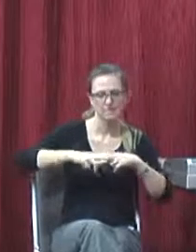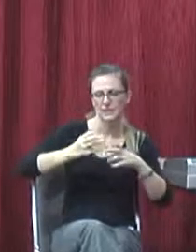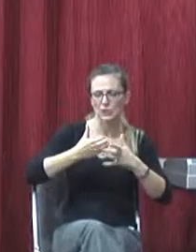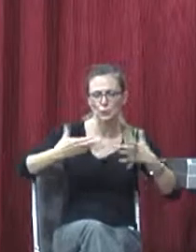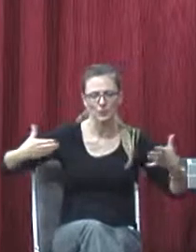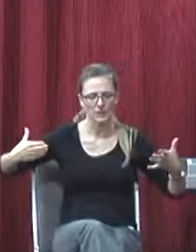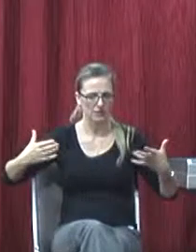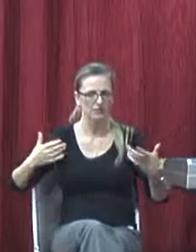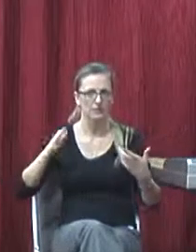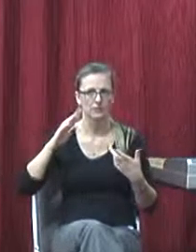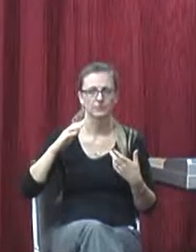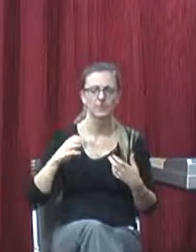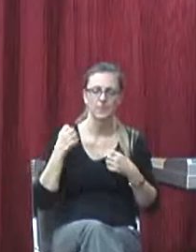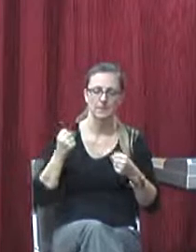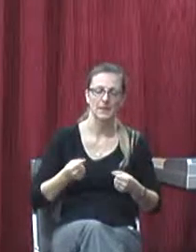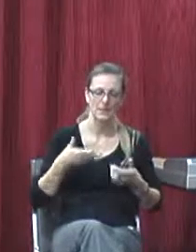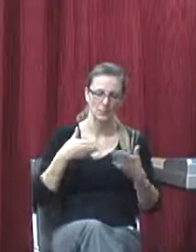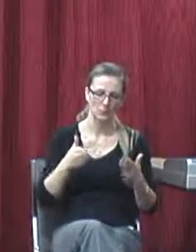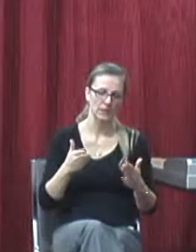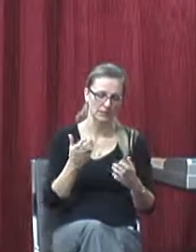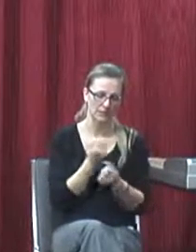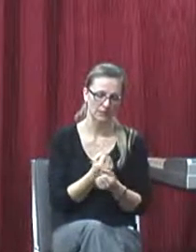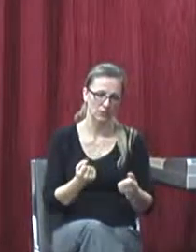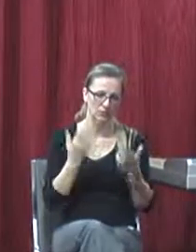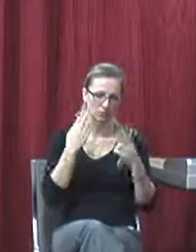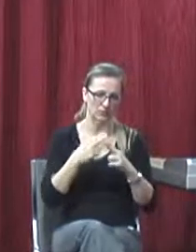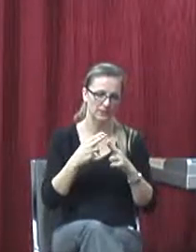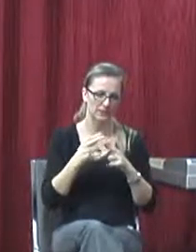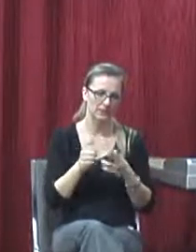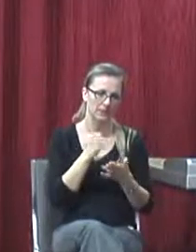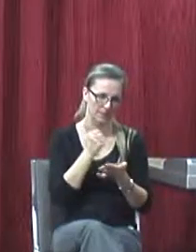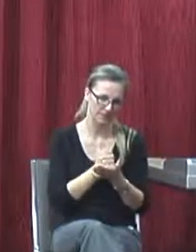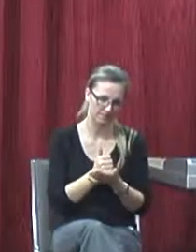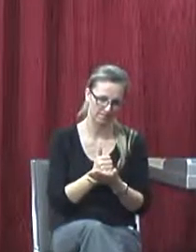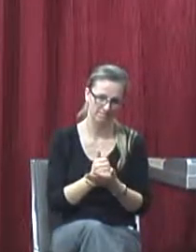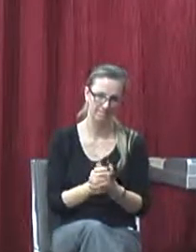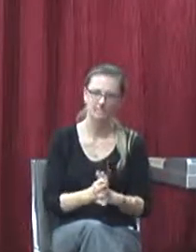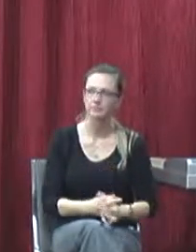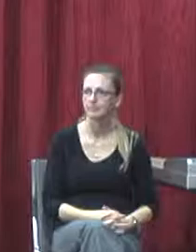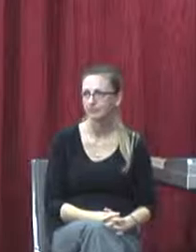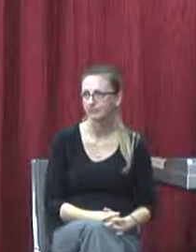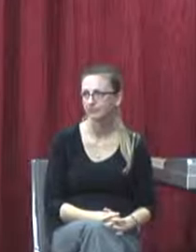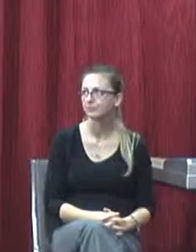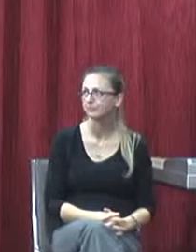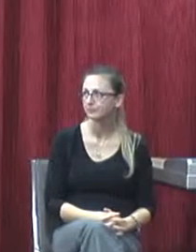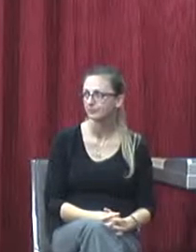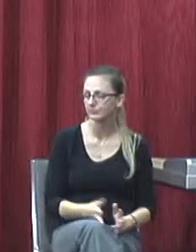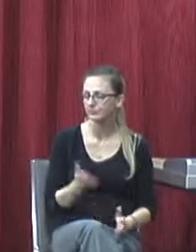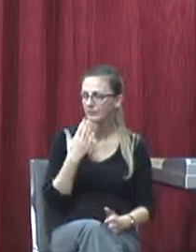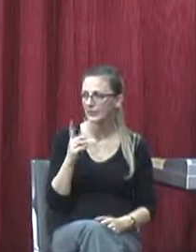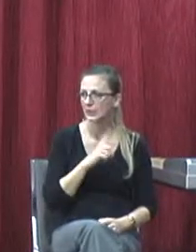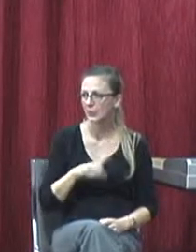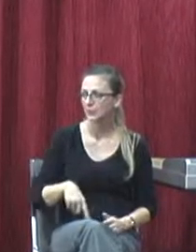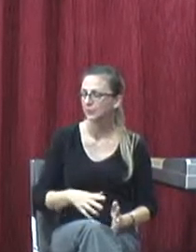we step into this in Yeshua's name. Amen and amen. Amen. Thank you, Lord.